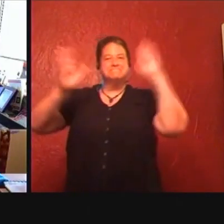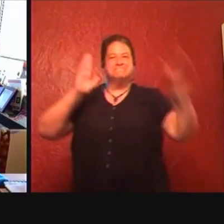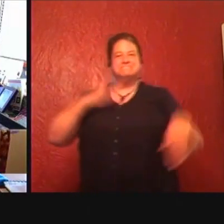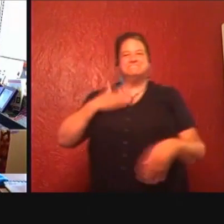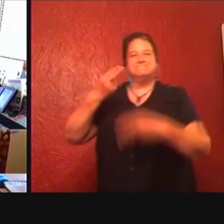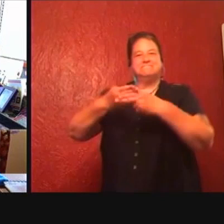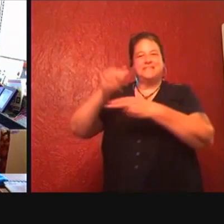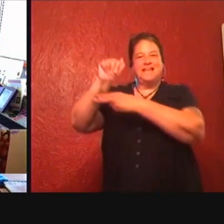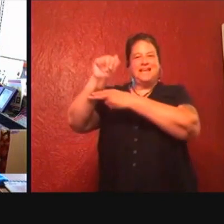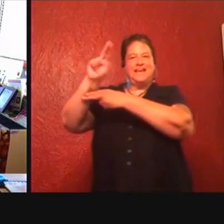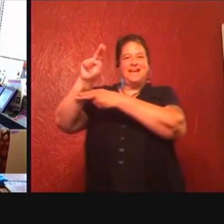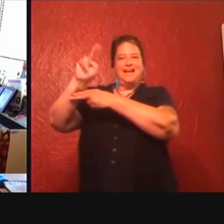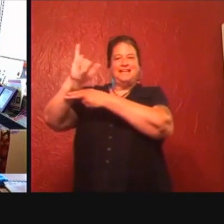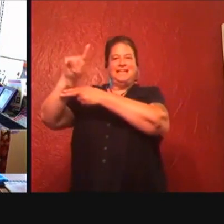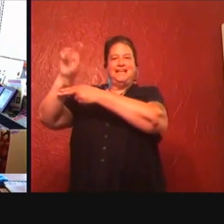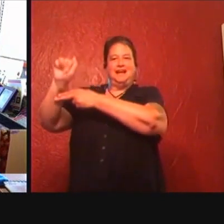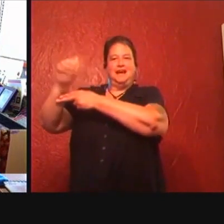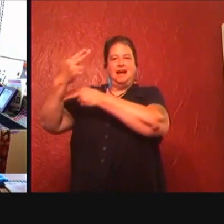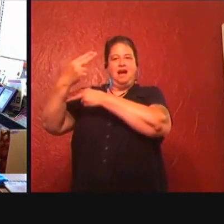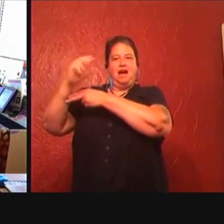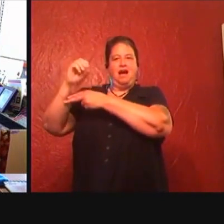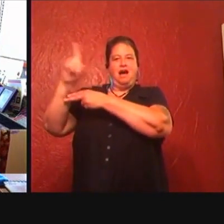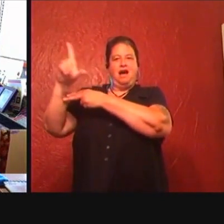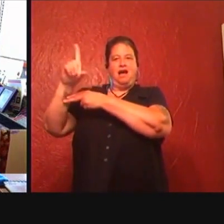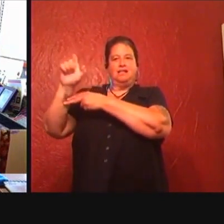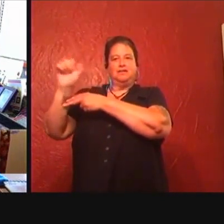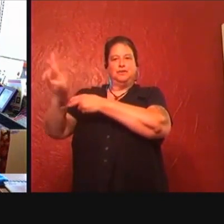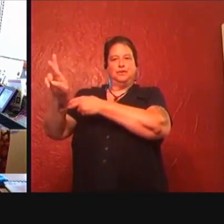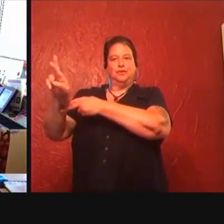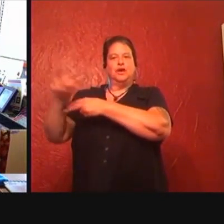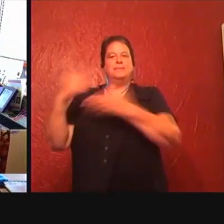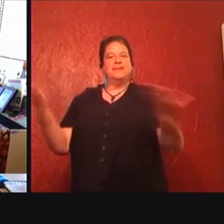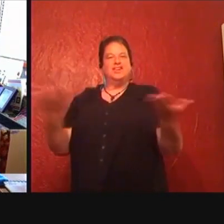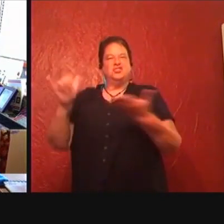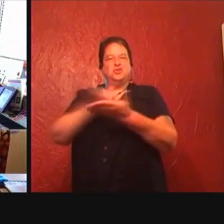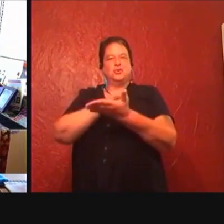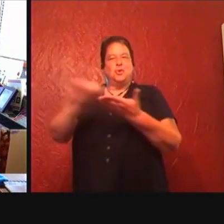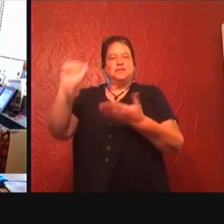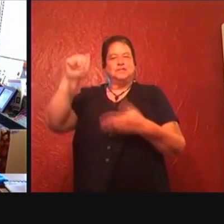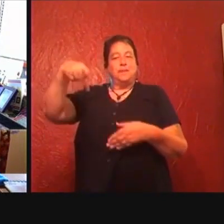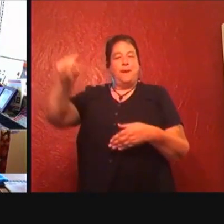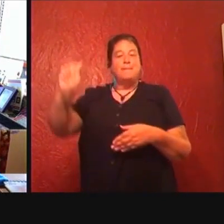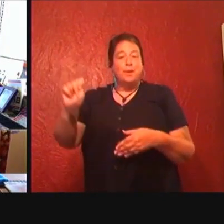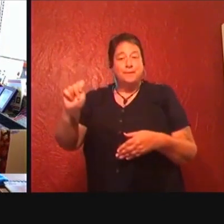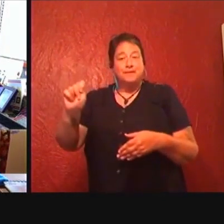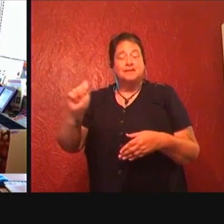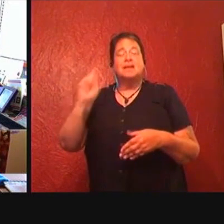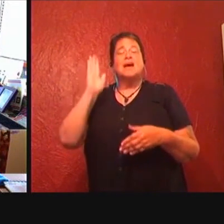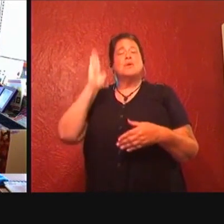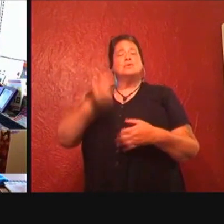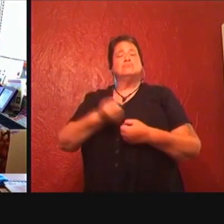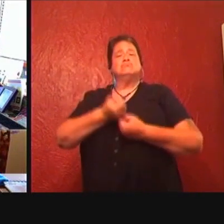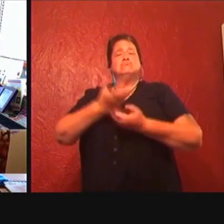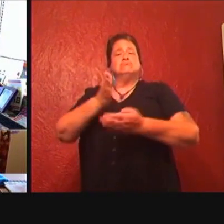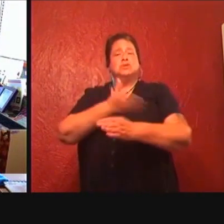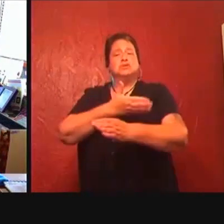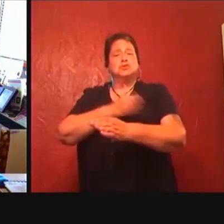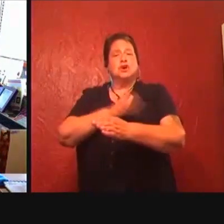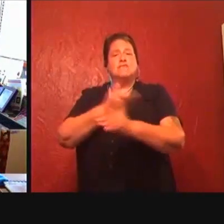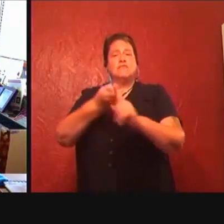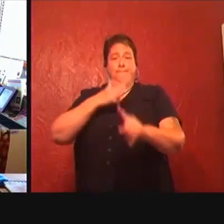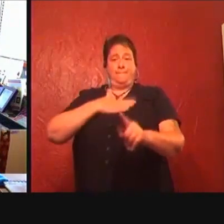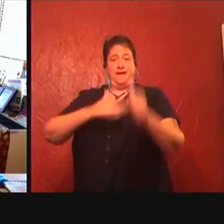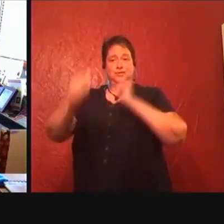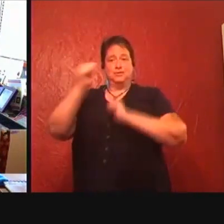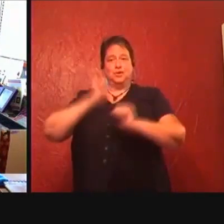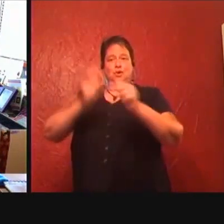Anita Hollander here, sitting at my piano in Hell's Kitchen, New York, to sing you a song from my one-legged